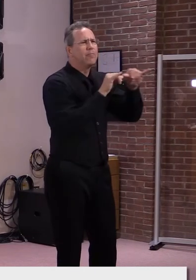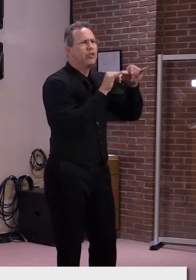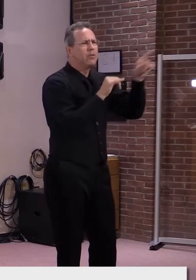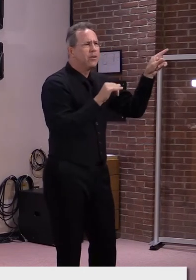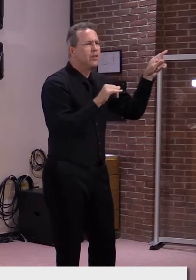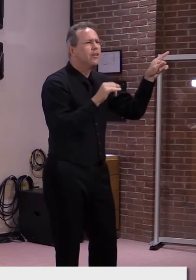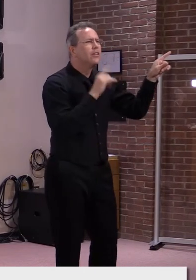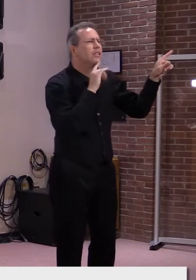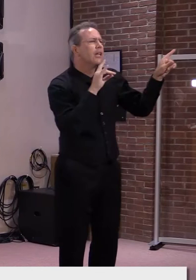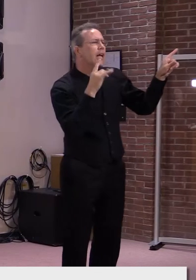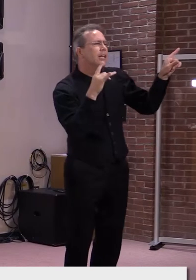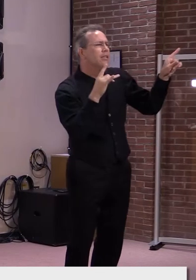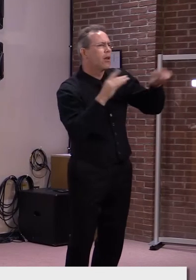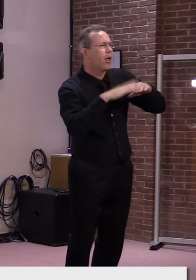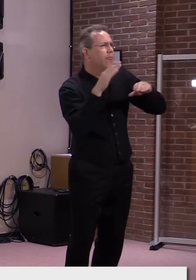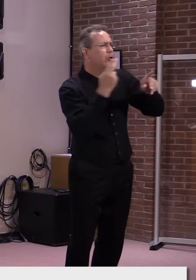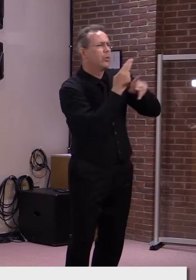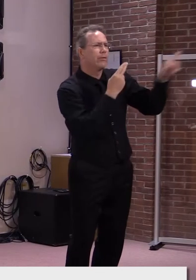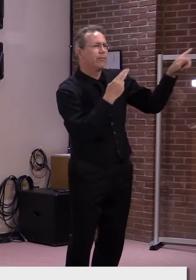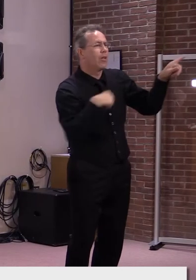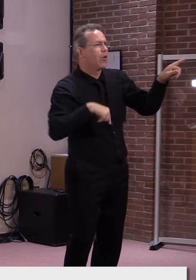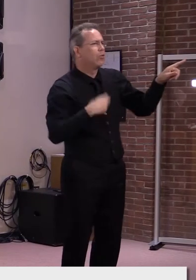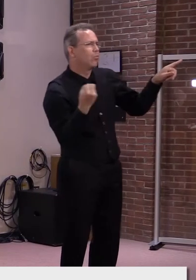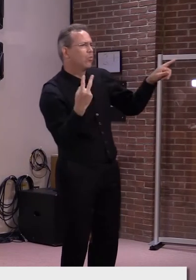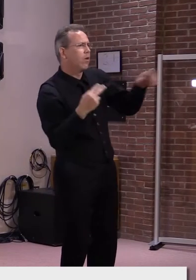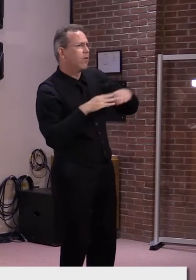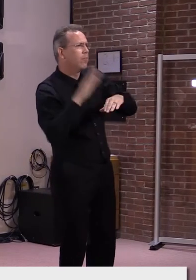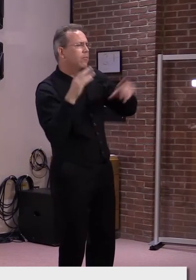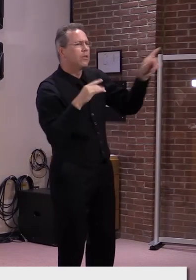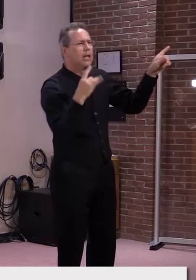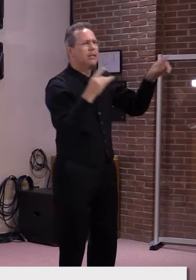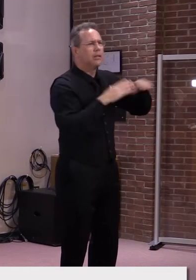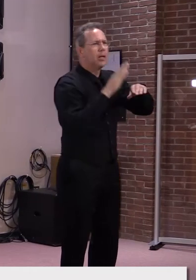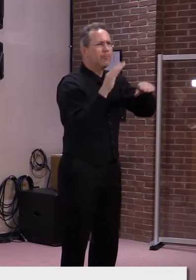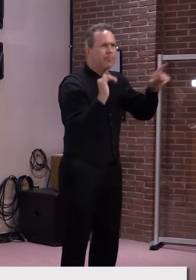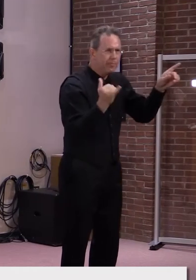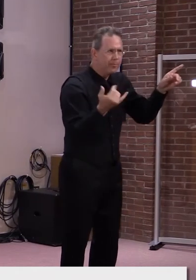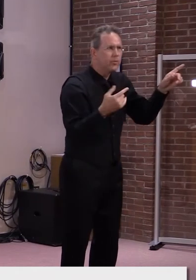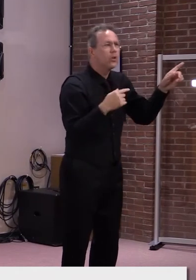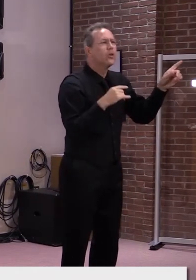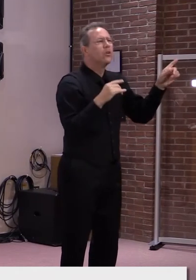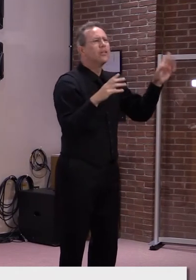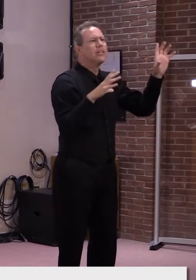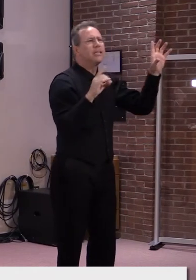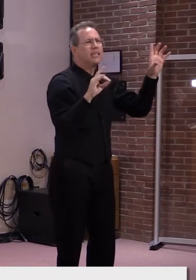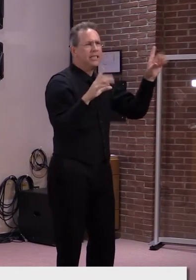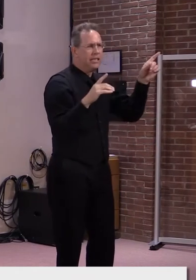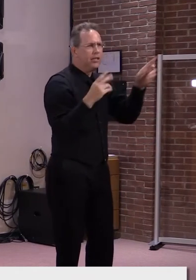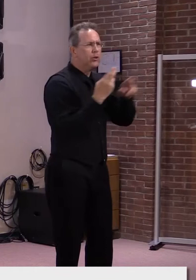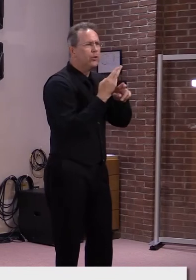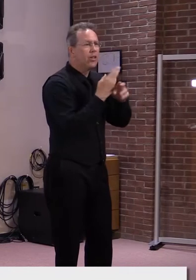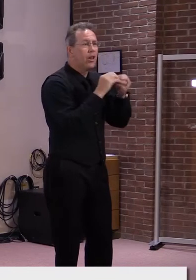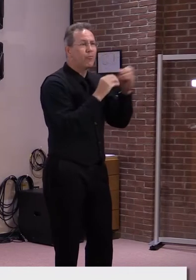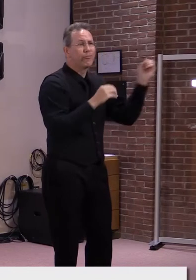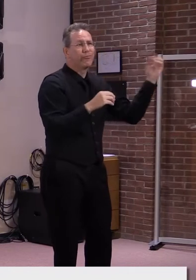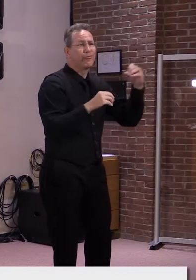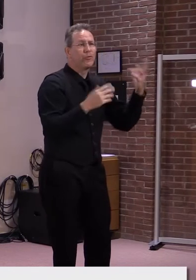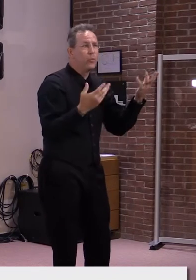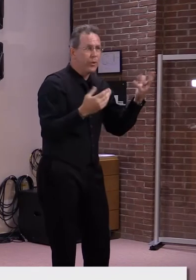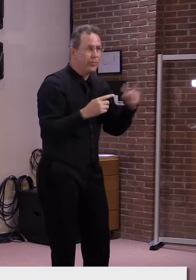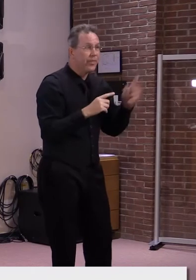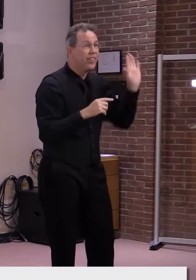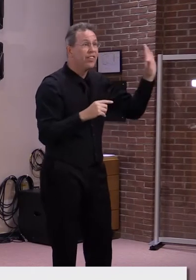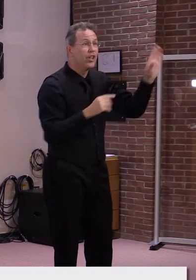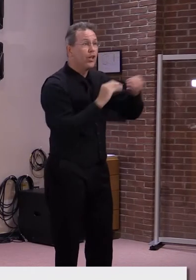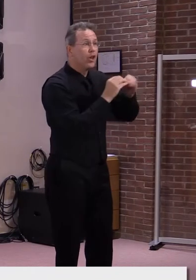at least one dose, and they use CDC numbers unreconciled. That is, their goal is to have by